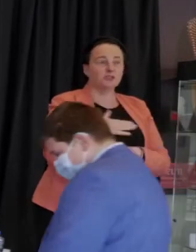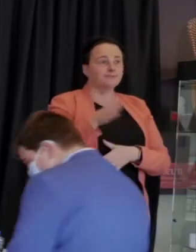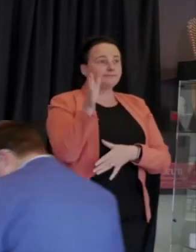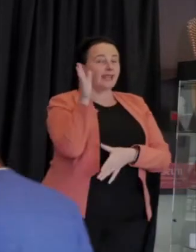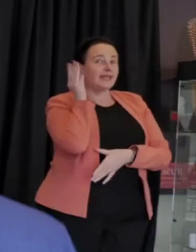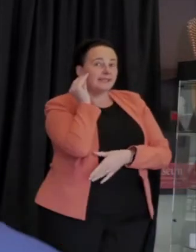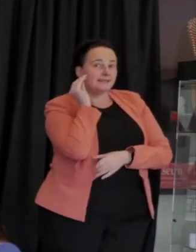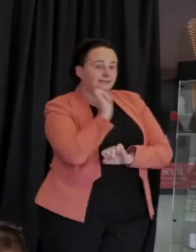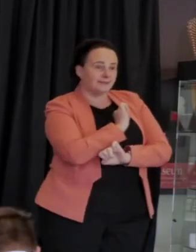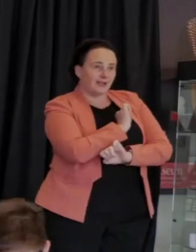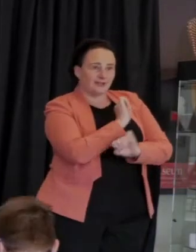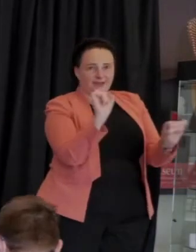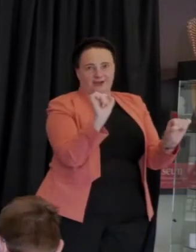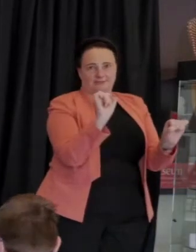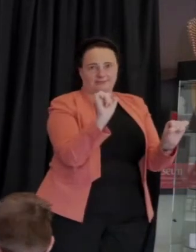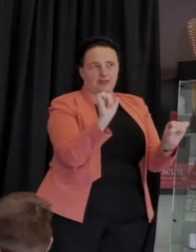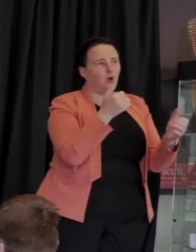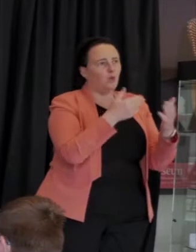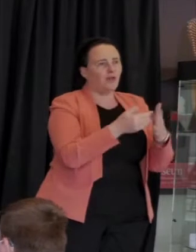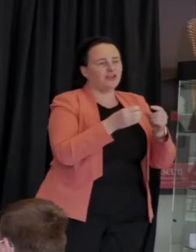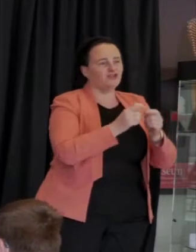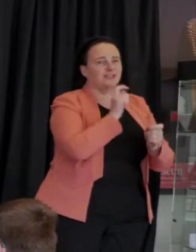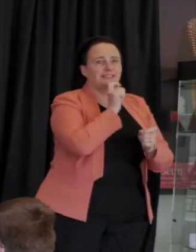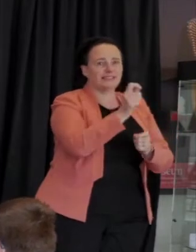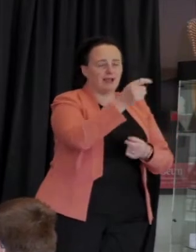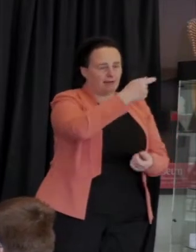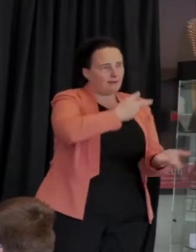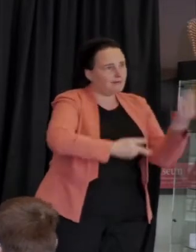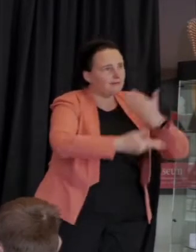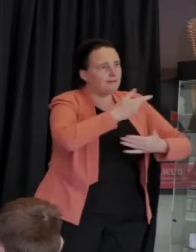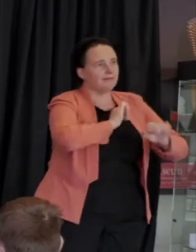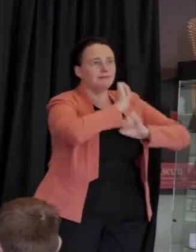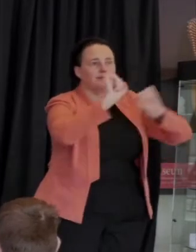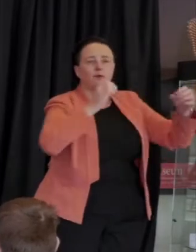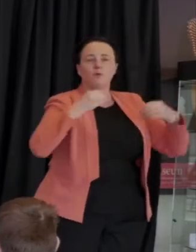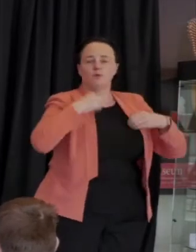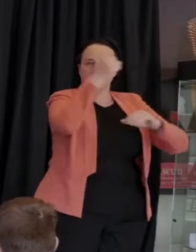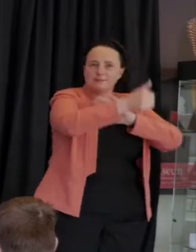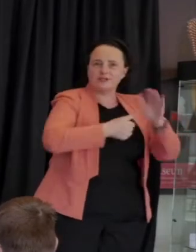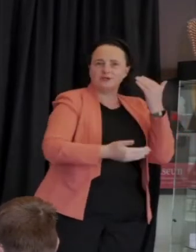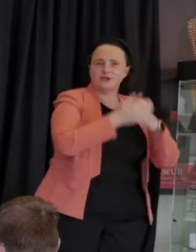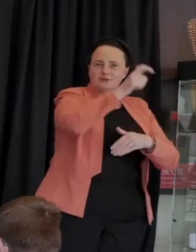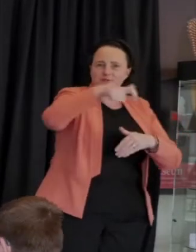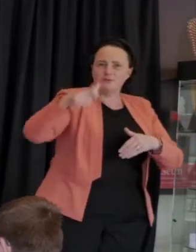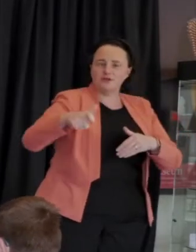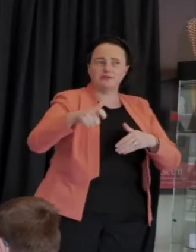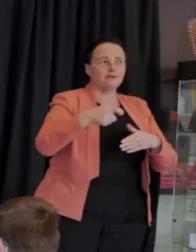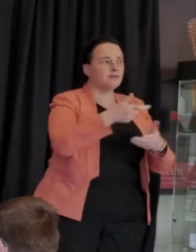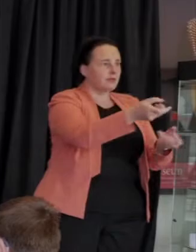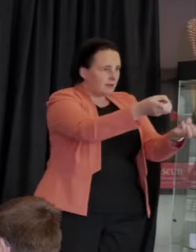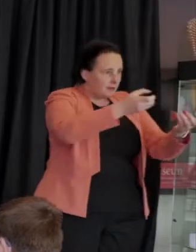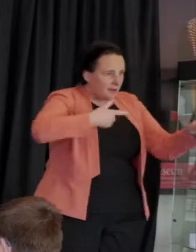that and hear what they're trying to tell us and hear about their own experiences and plan for how we